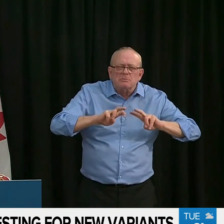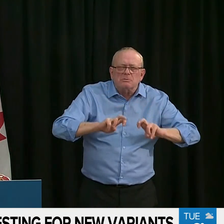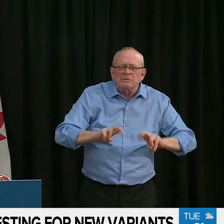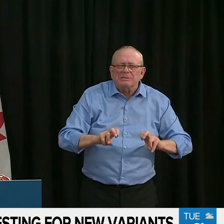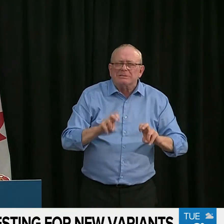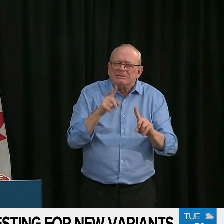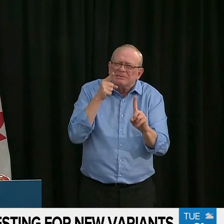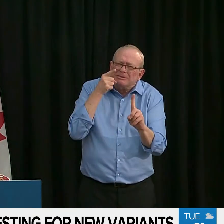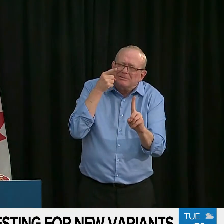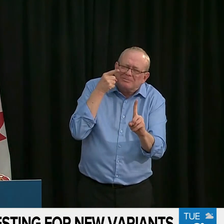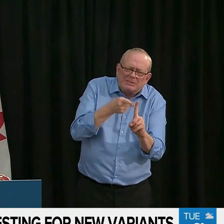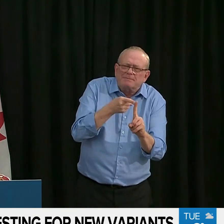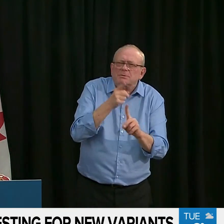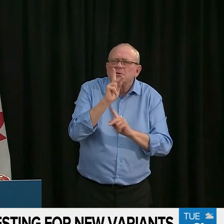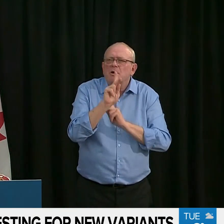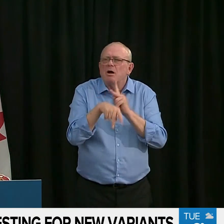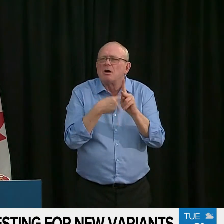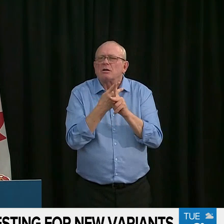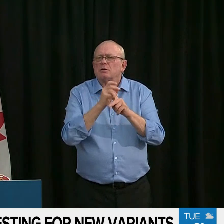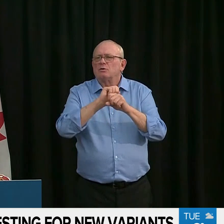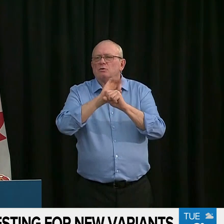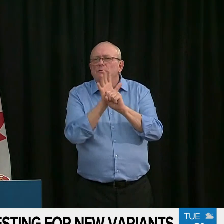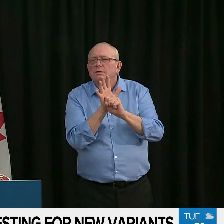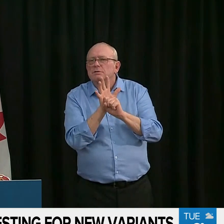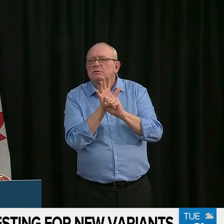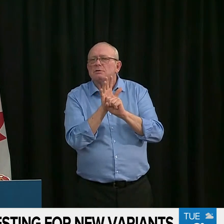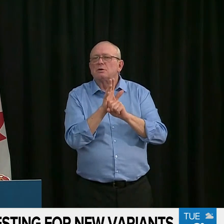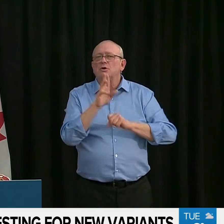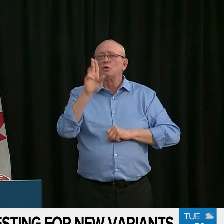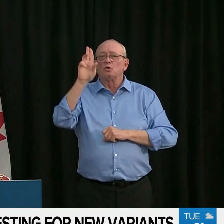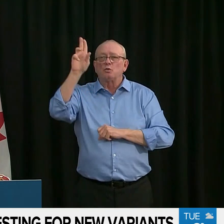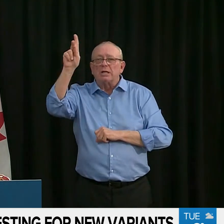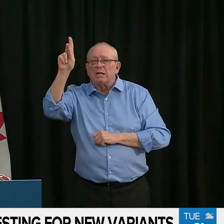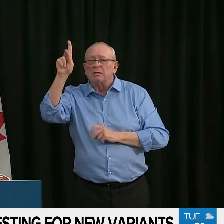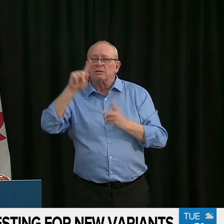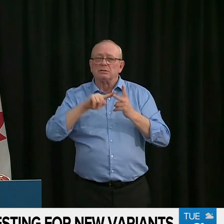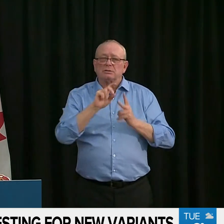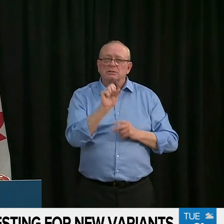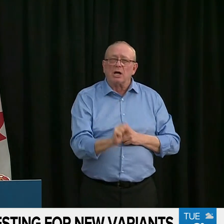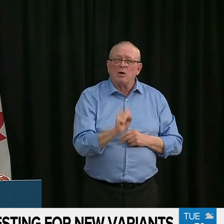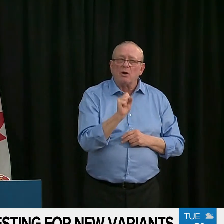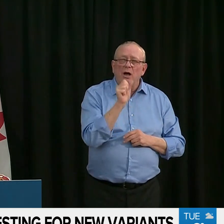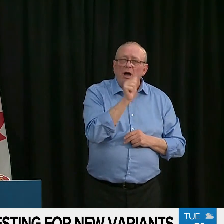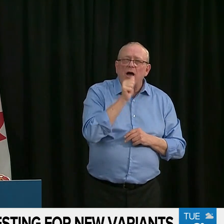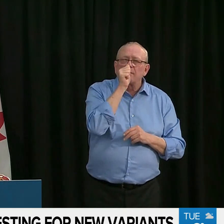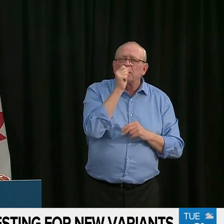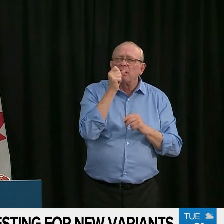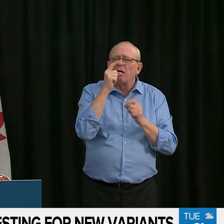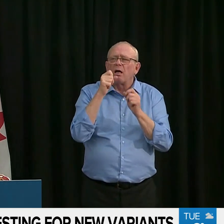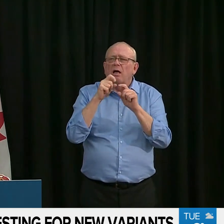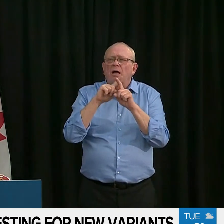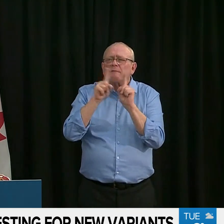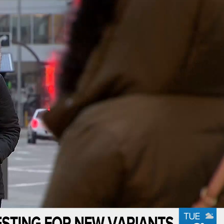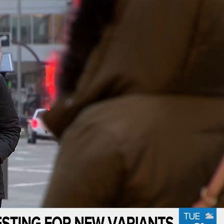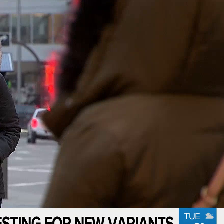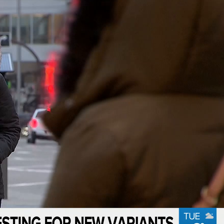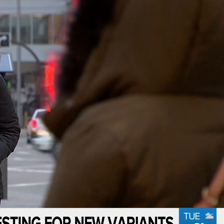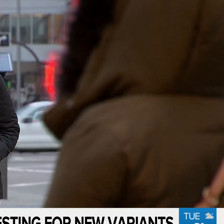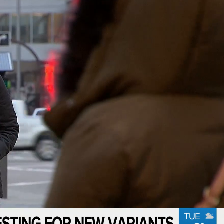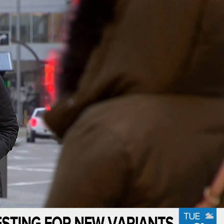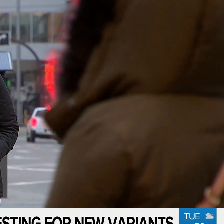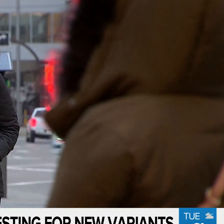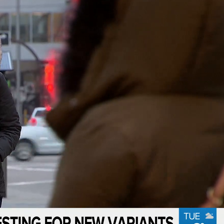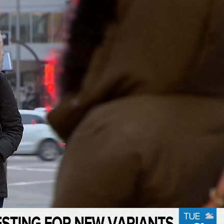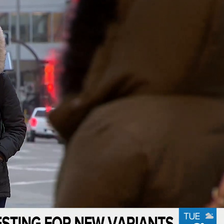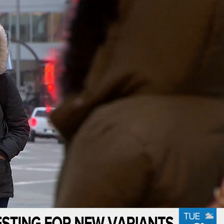the UK. And we will be able to do a much larger volume of our cases every day with that new test.